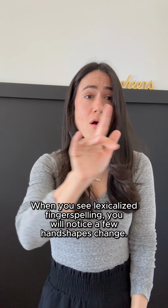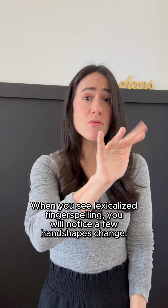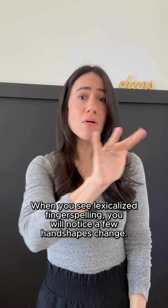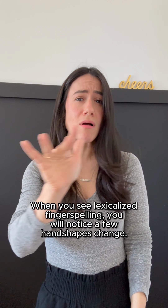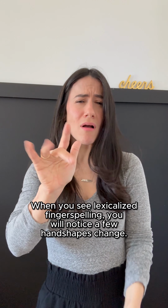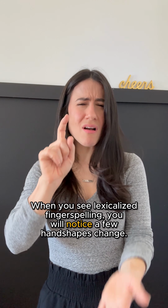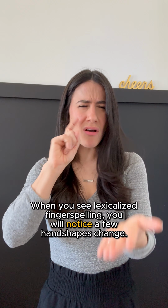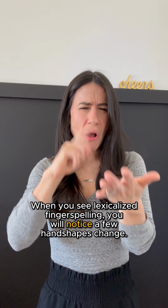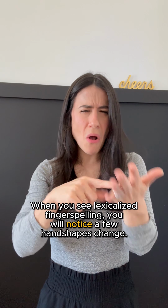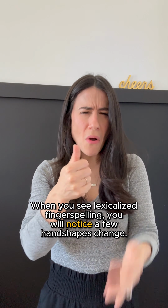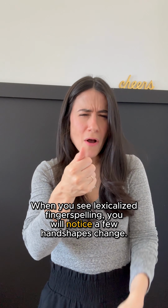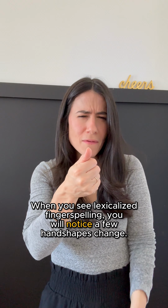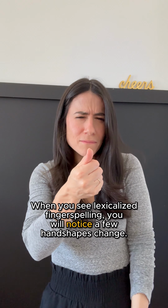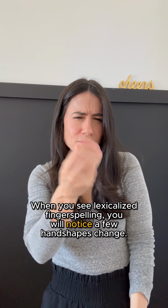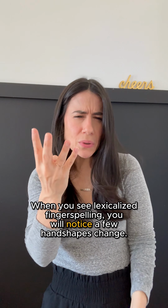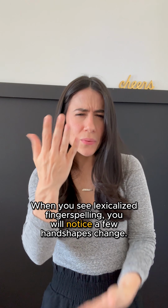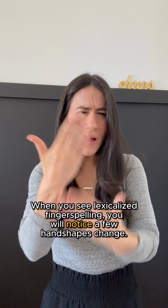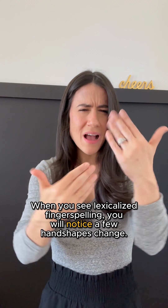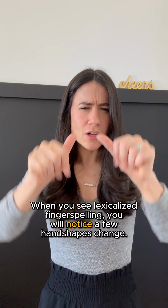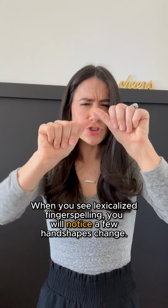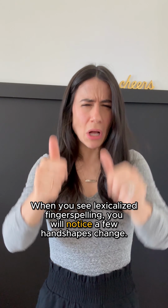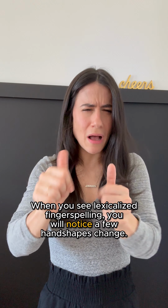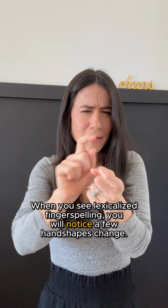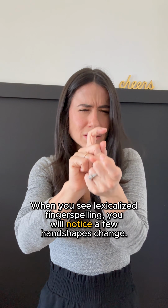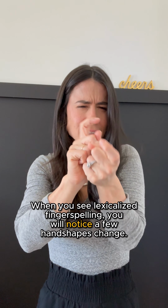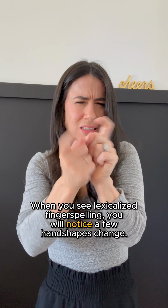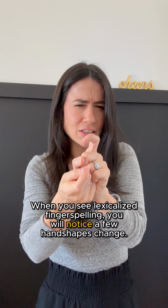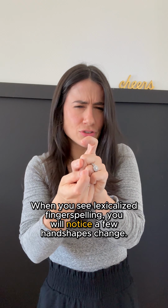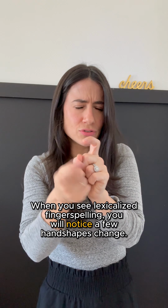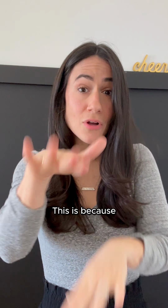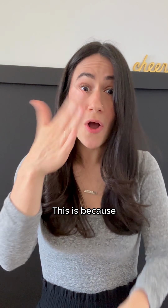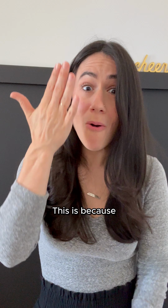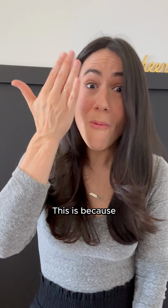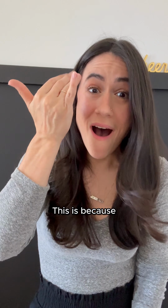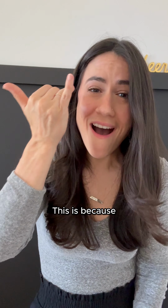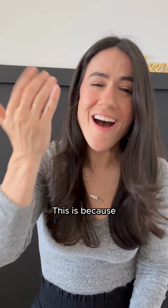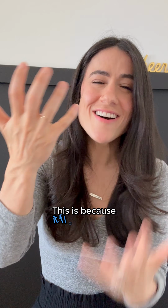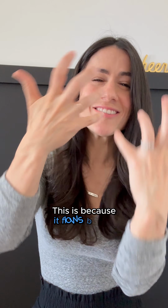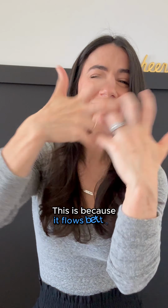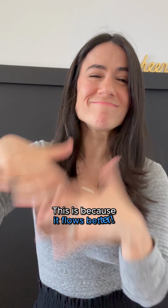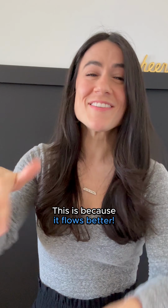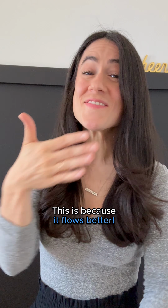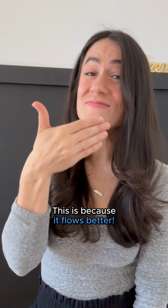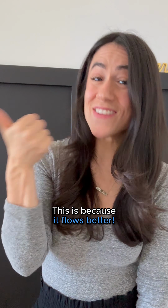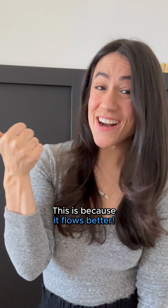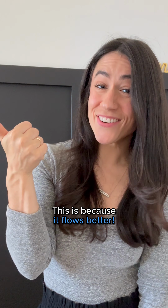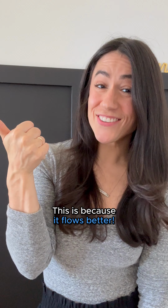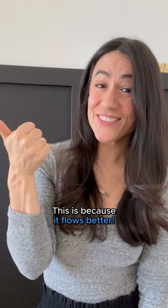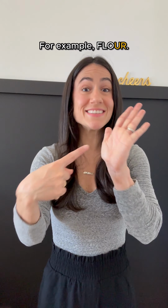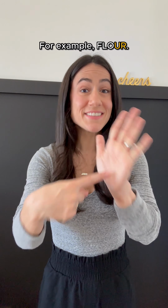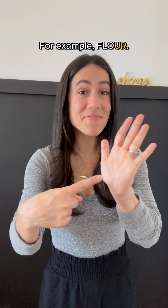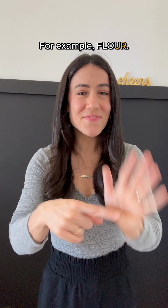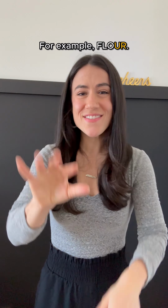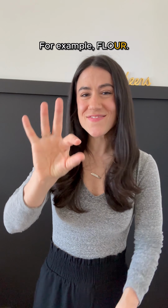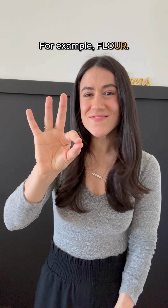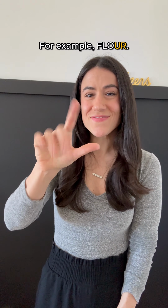lexicalized fingerspelling, you will notice a few handshapes change. This is because it flows better. For example,